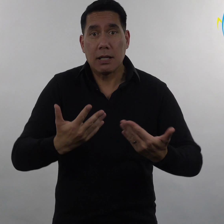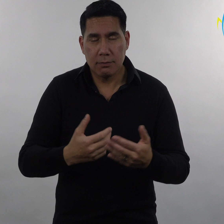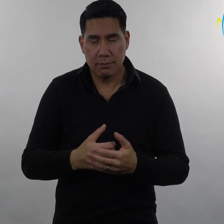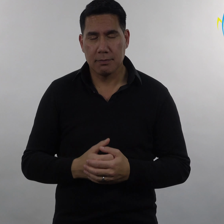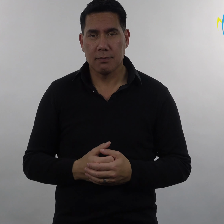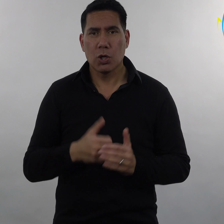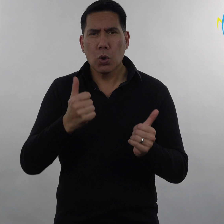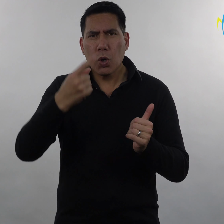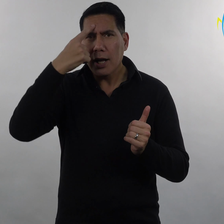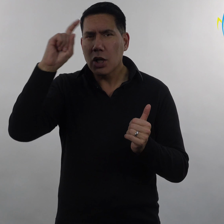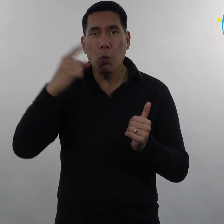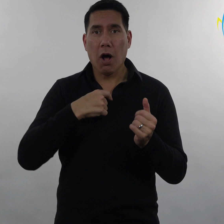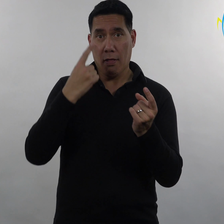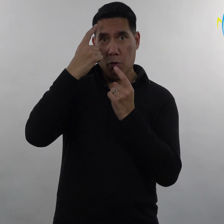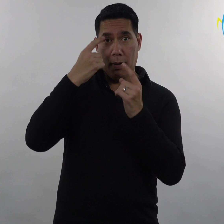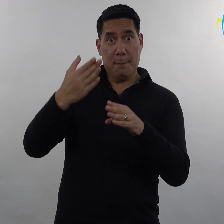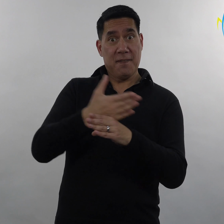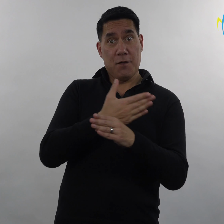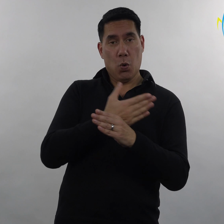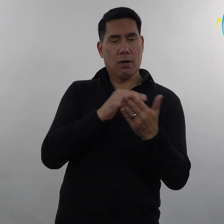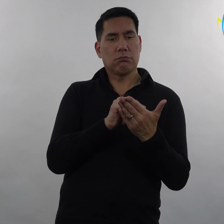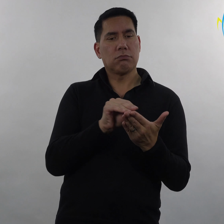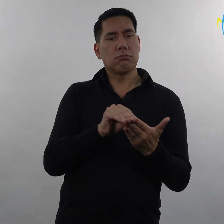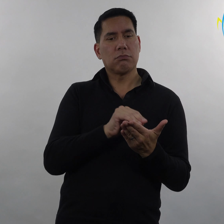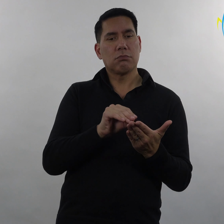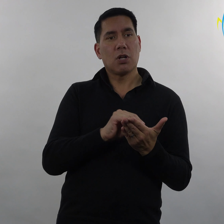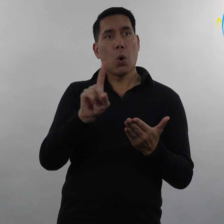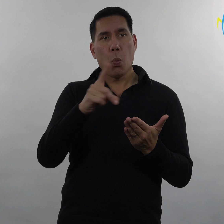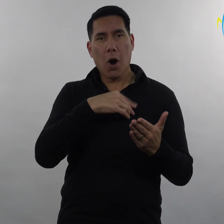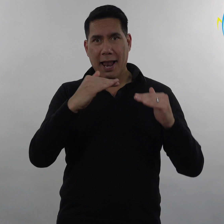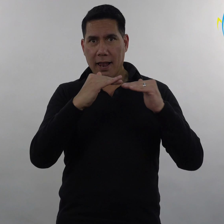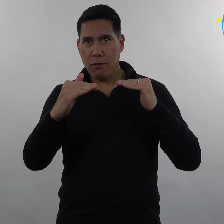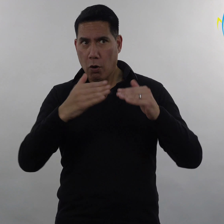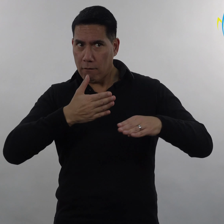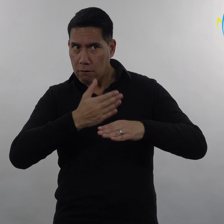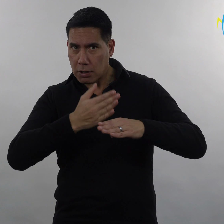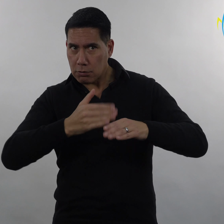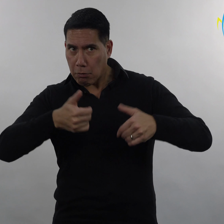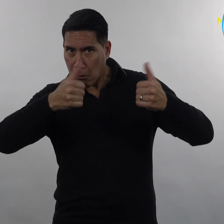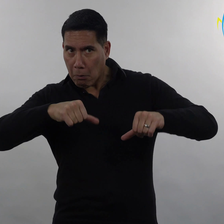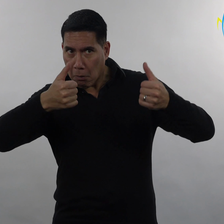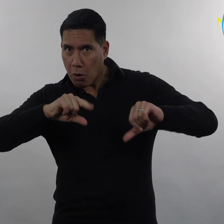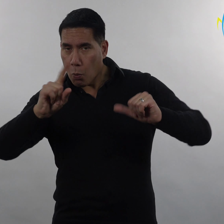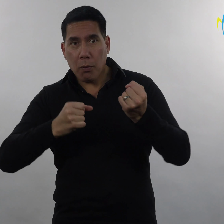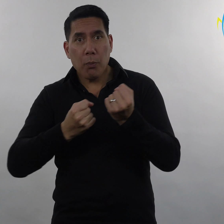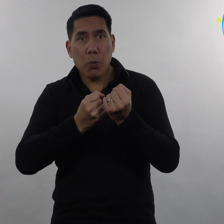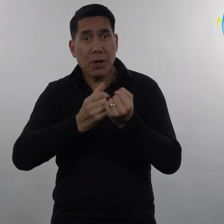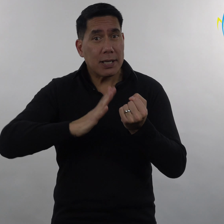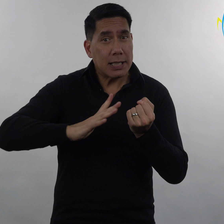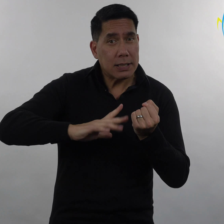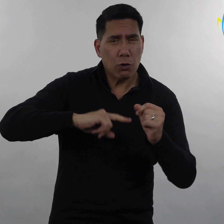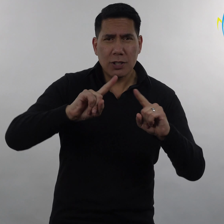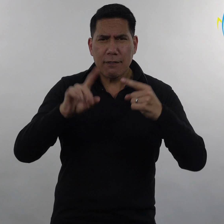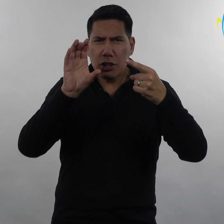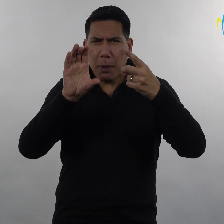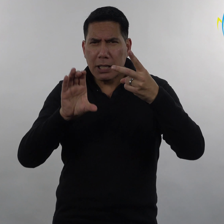It's a good idea to have already considered and taken notes on your level of functioning and support needs in different domains and to provide